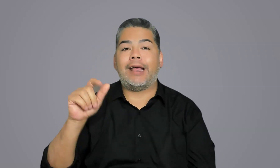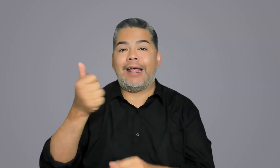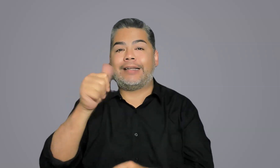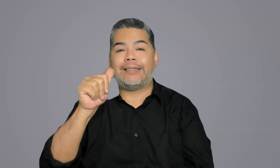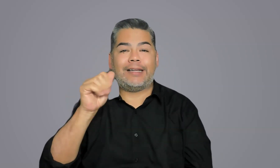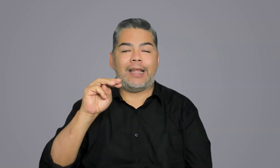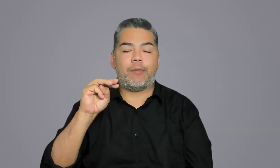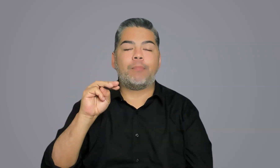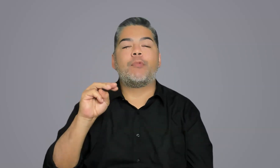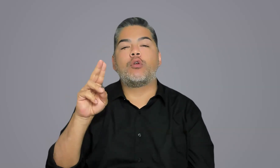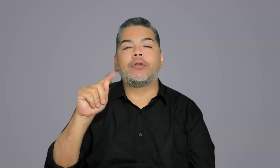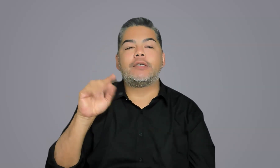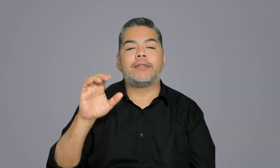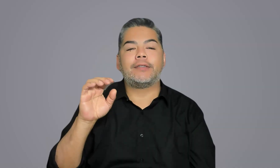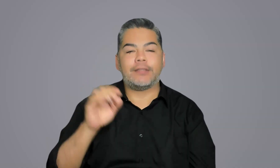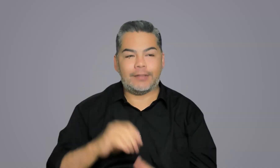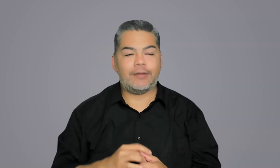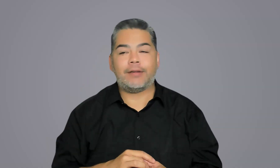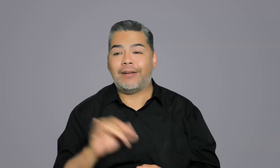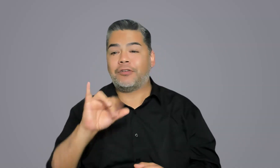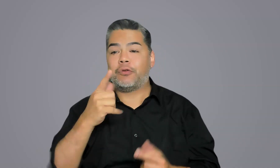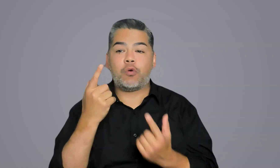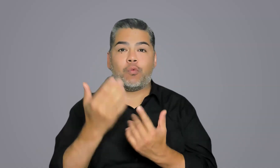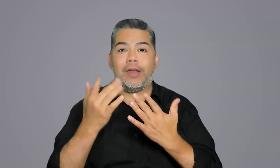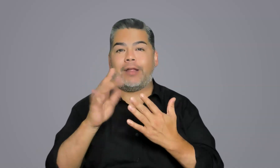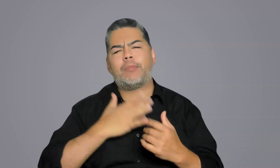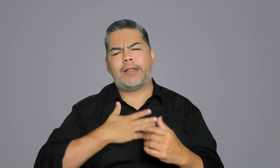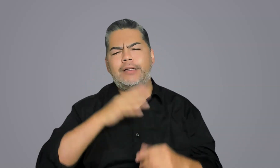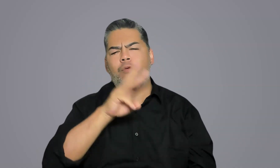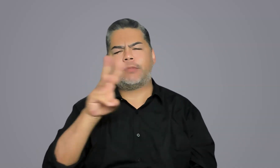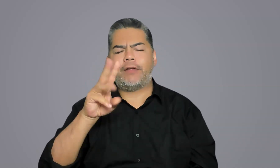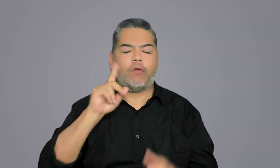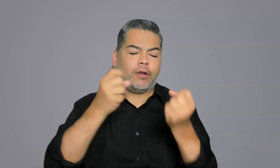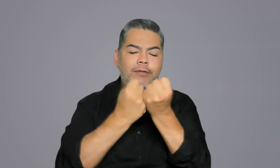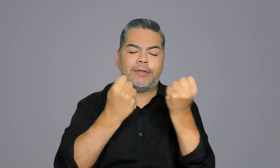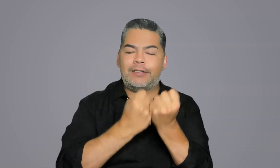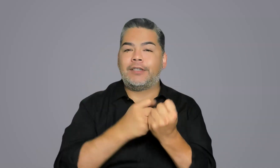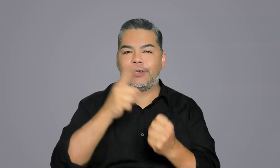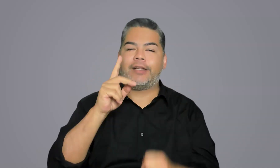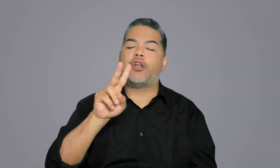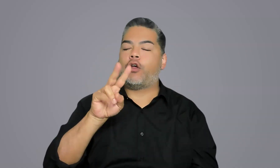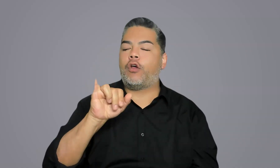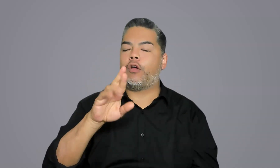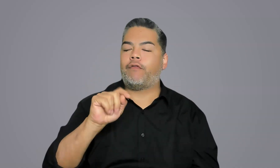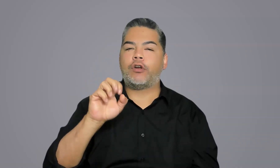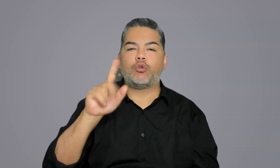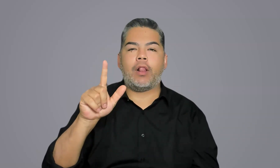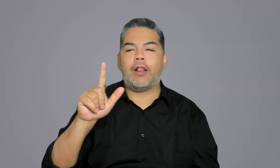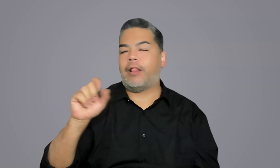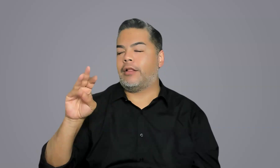UTC. And while you're waiting, don't forget to visit our sponsors page to grab virtual swag and enter for a chance